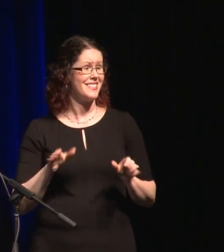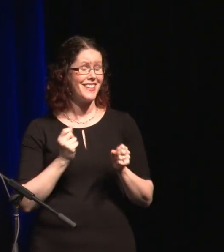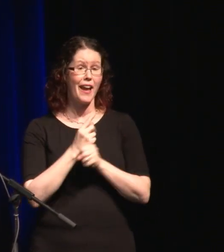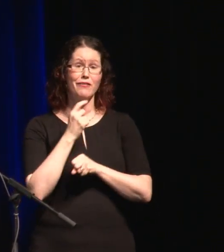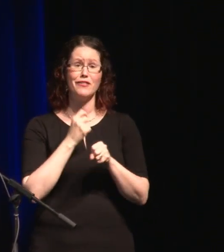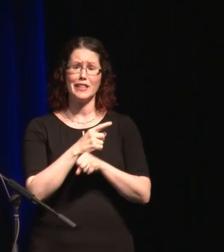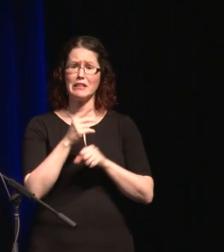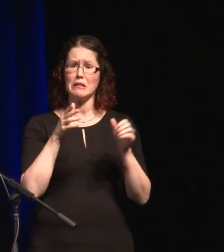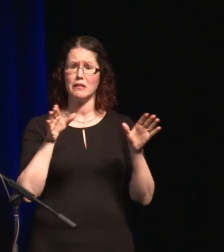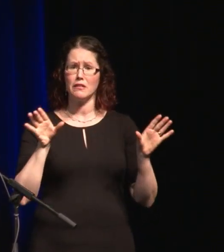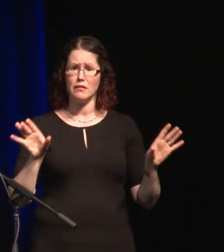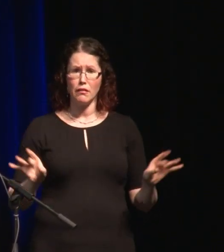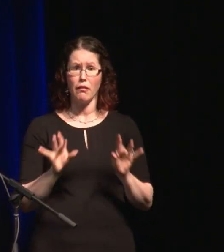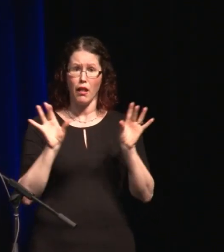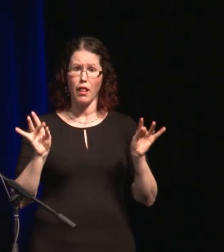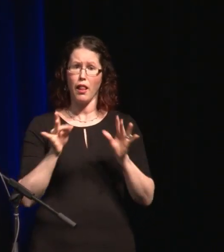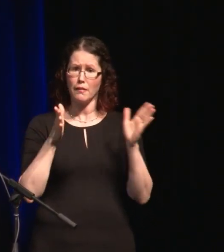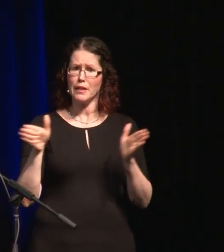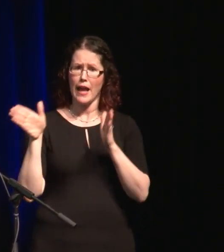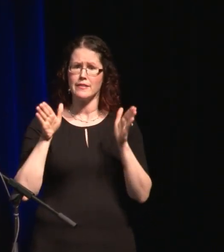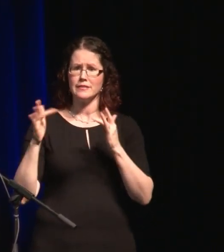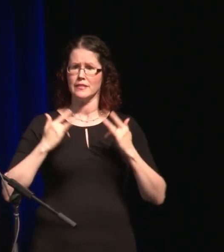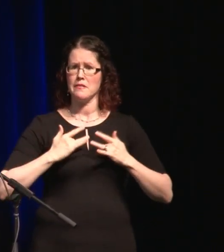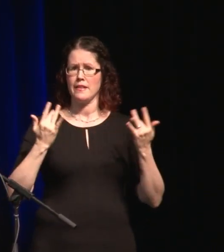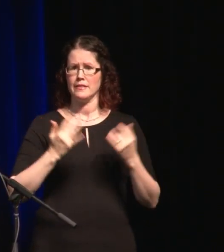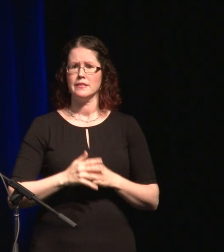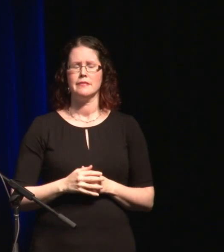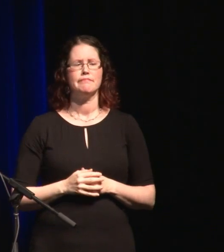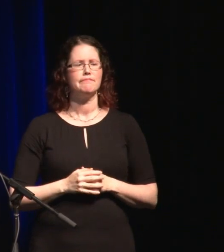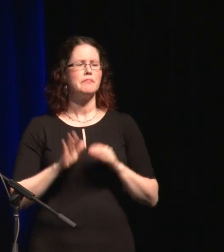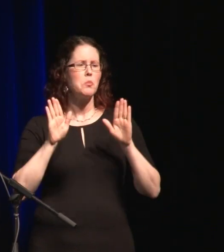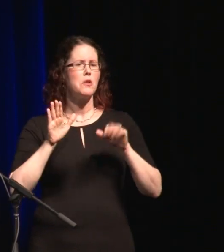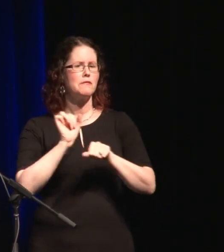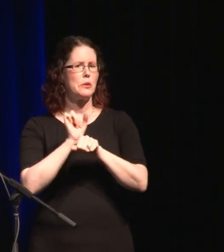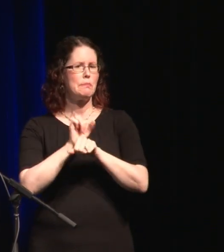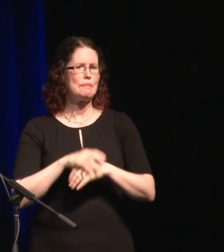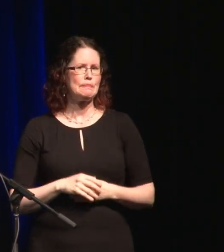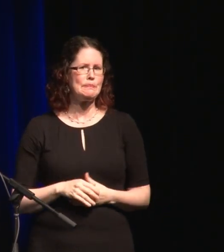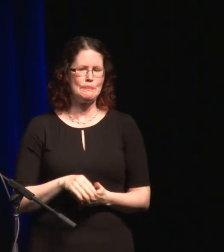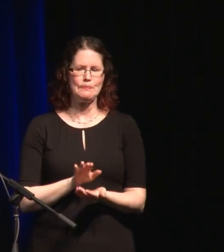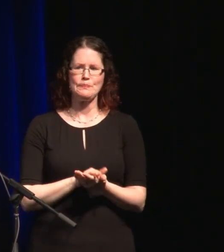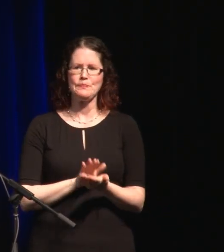every year. And so congratulations, staff, and a great job.